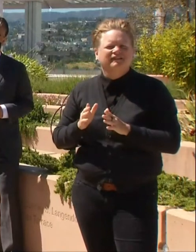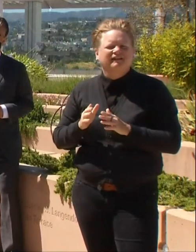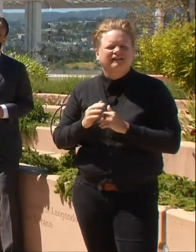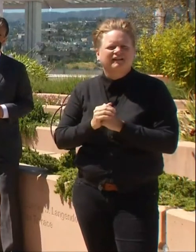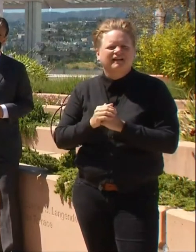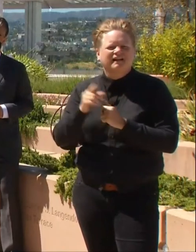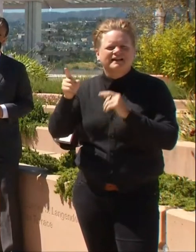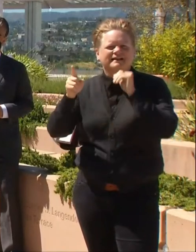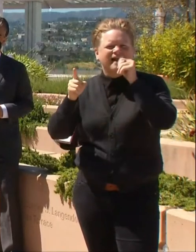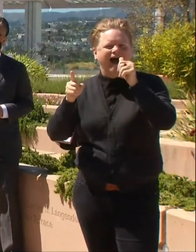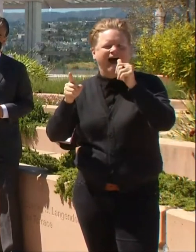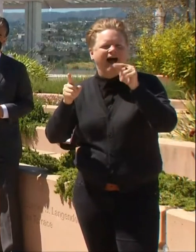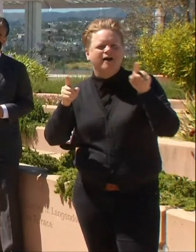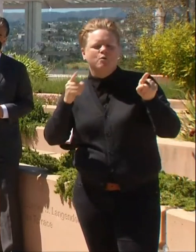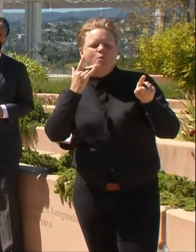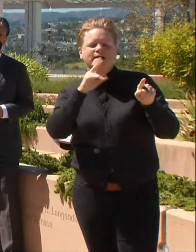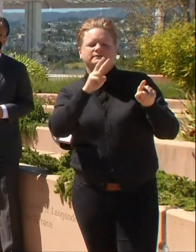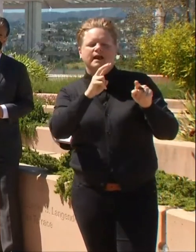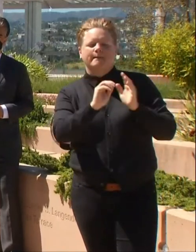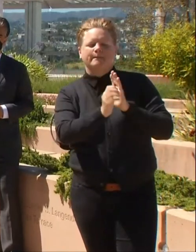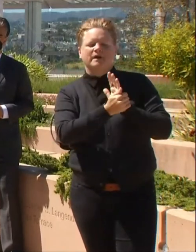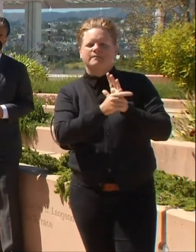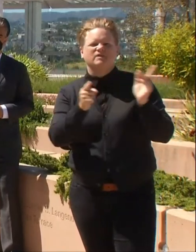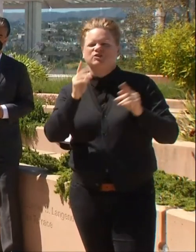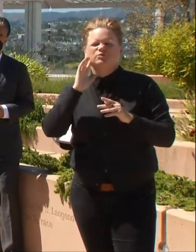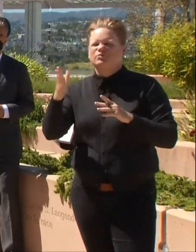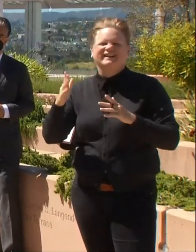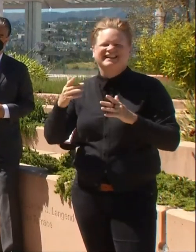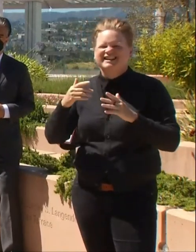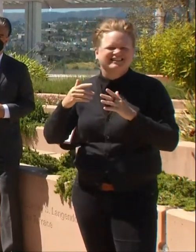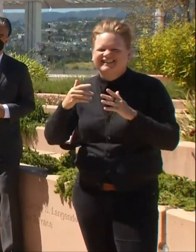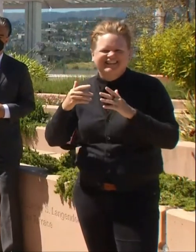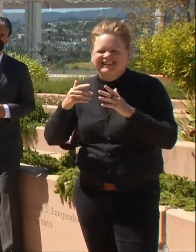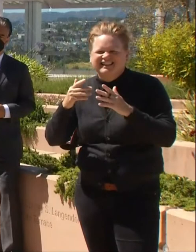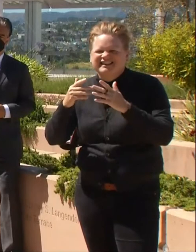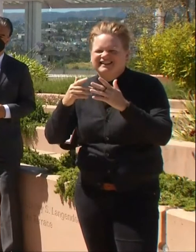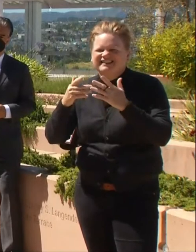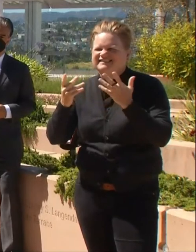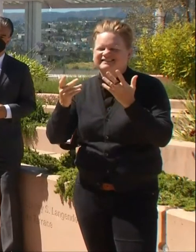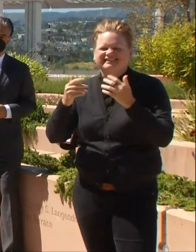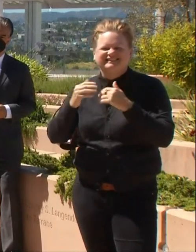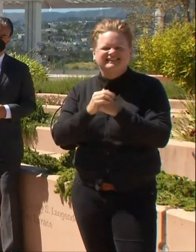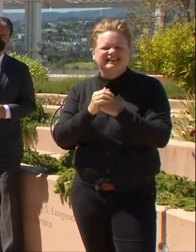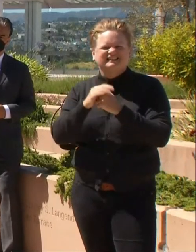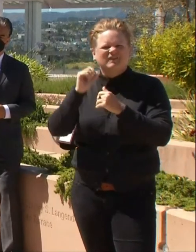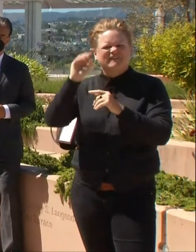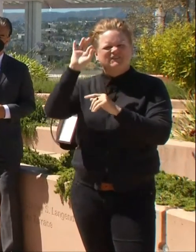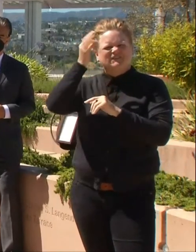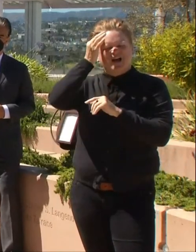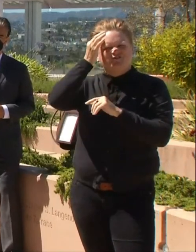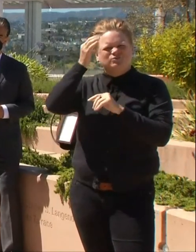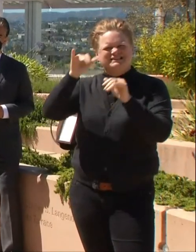moving up through the federal system. It's something that we have seen before and we don't expect to end today.